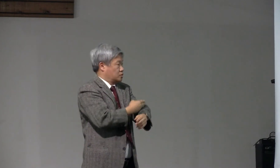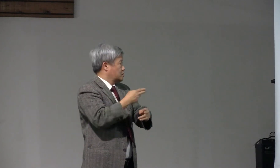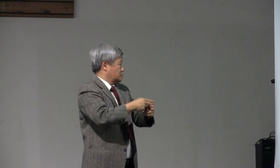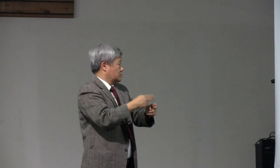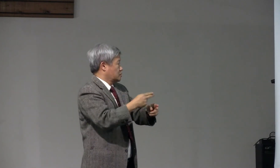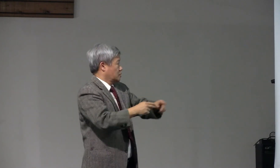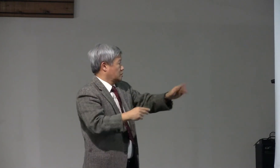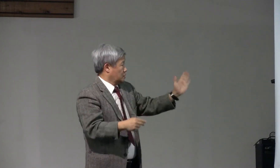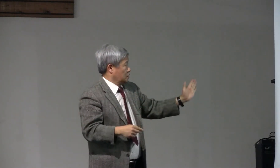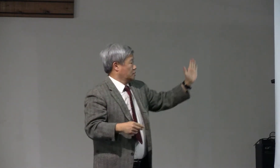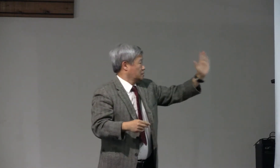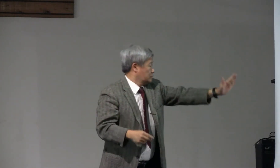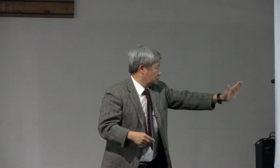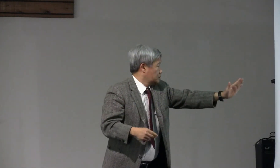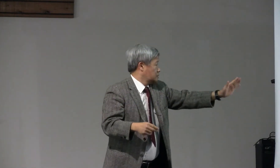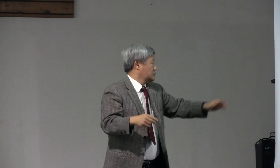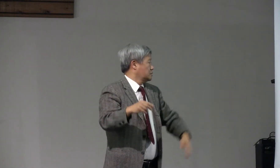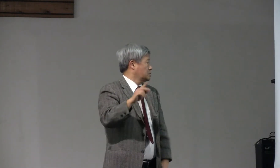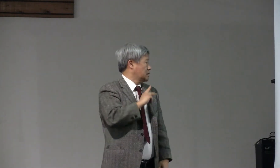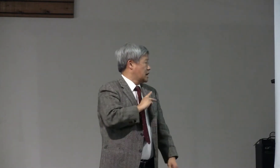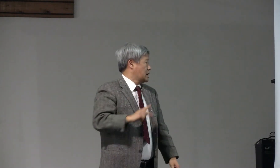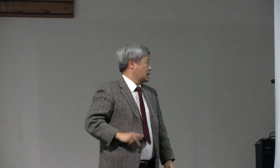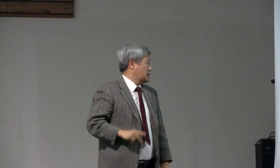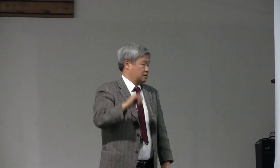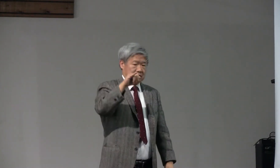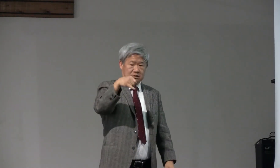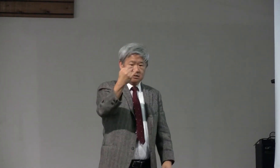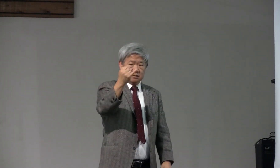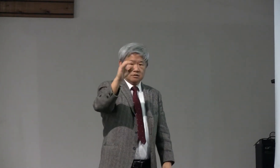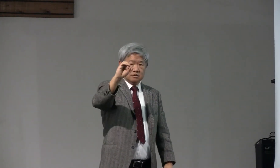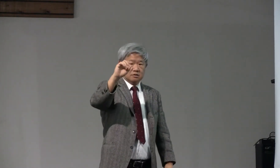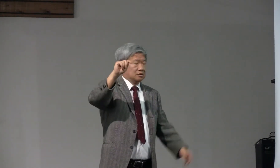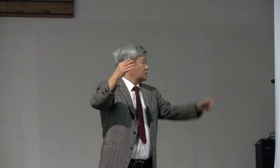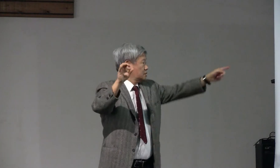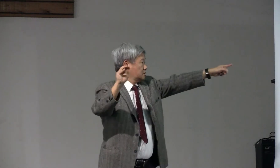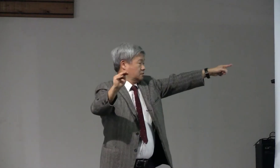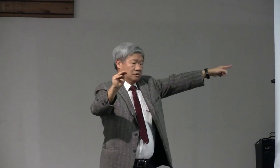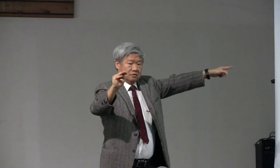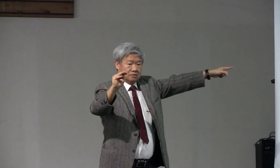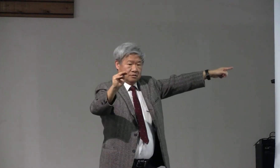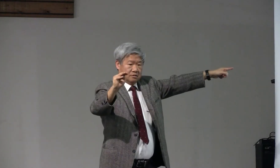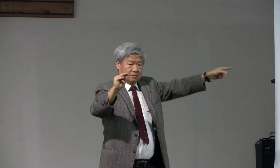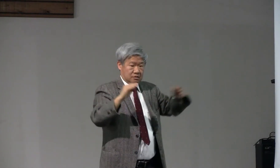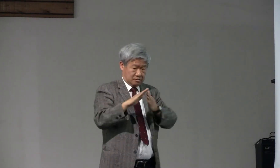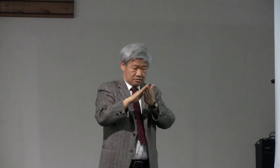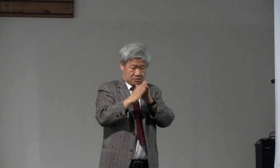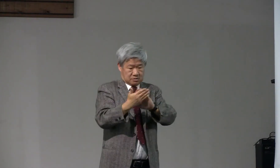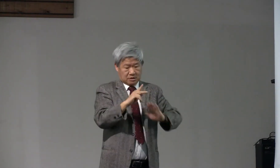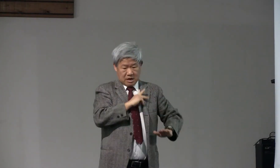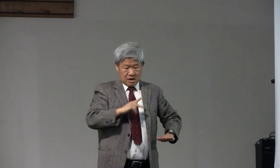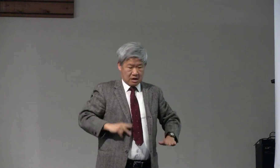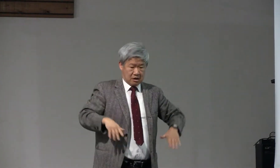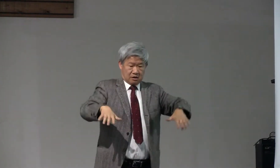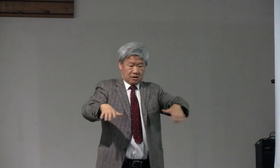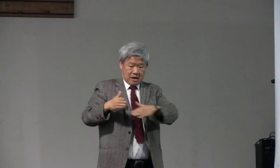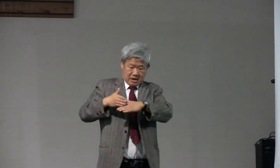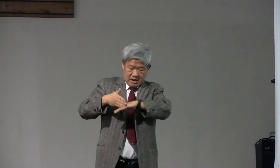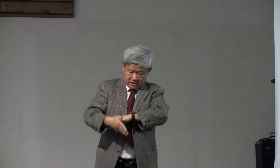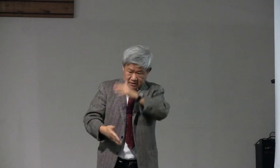And God removed his kingdom from him and gave it to his son, King Jotham. He became